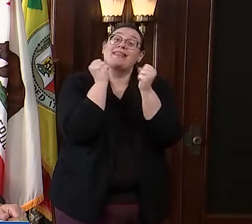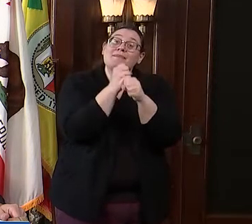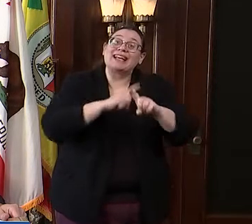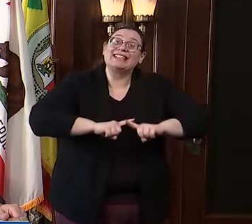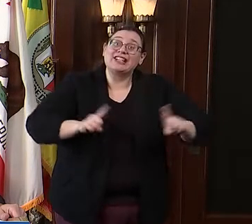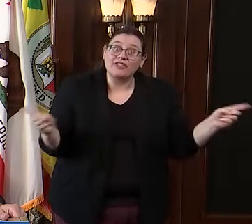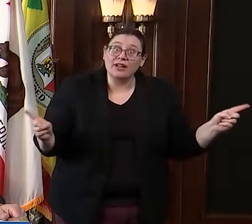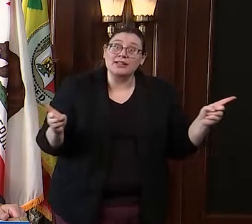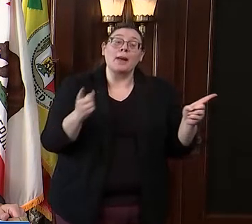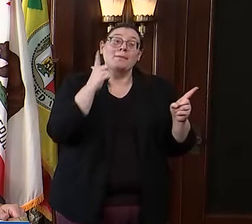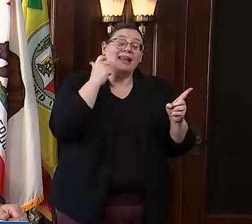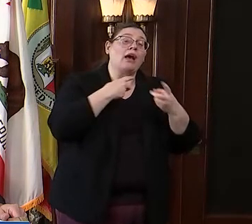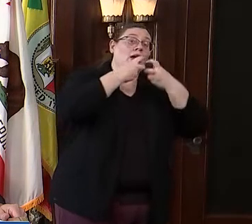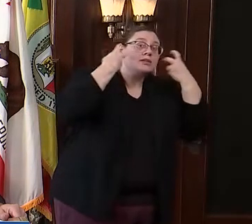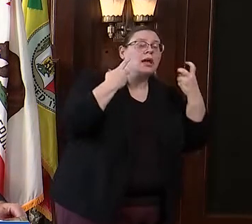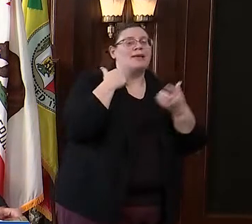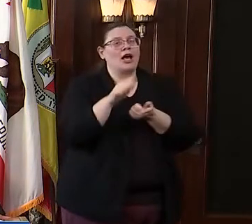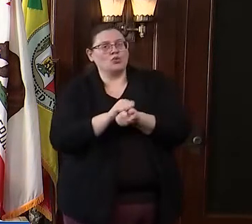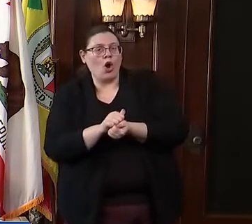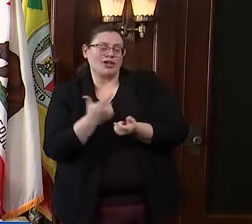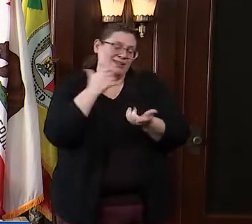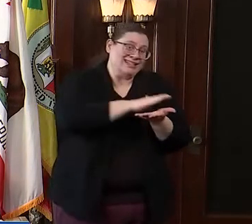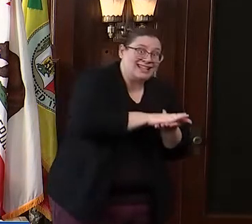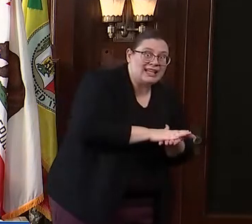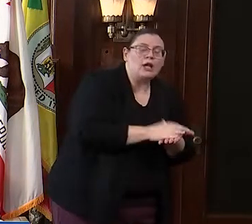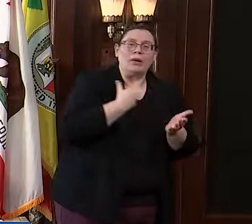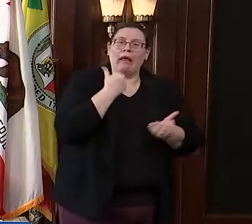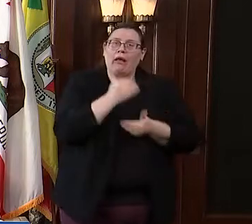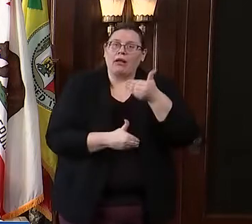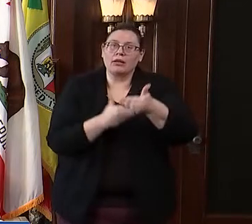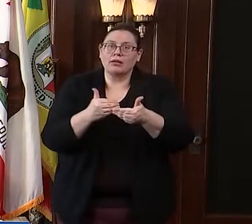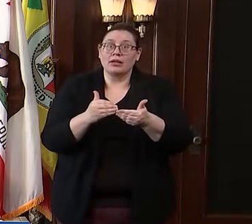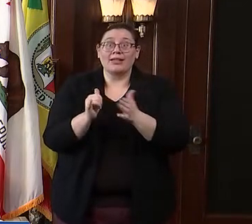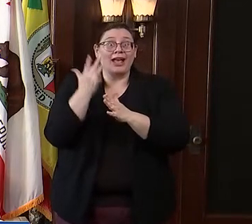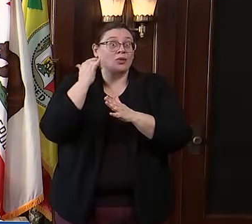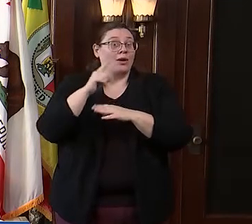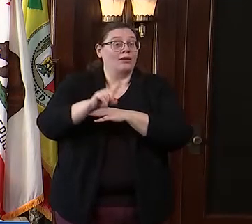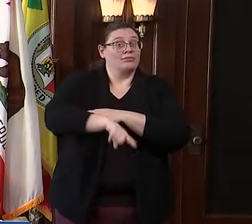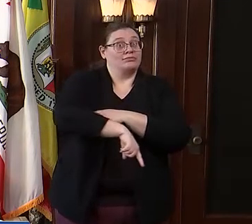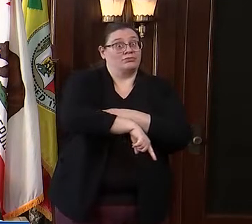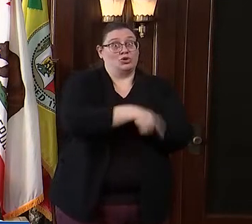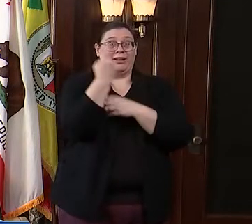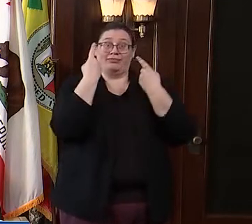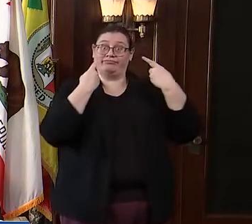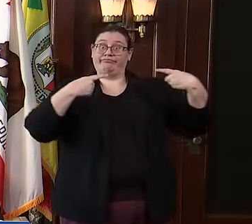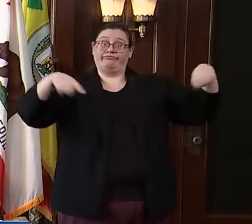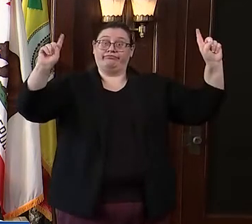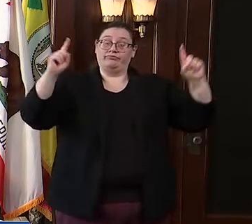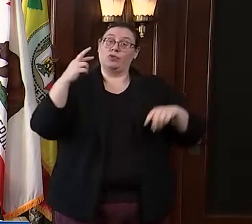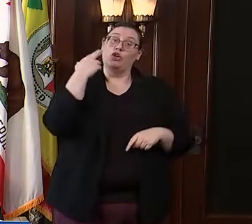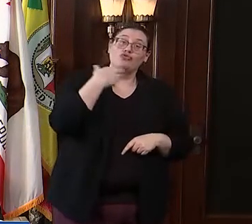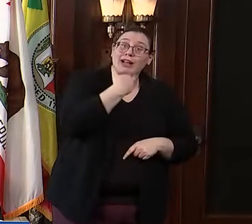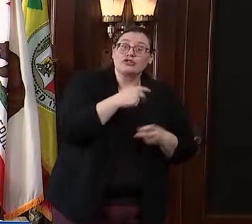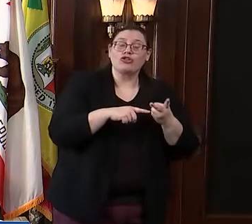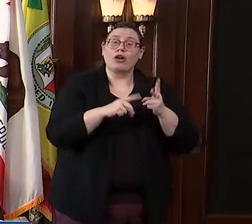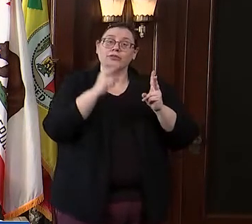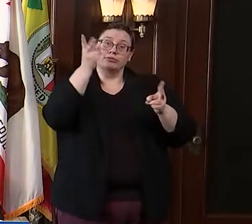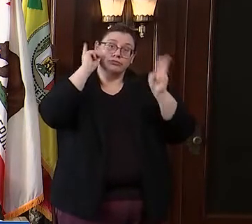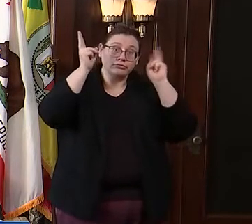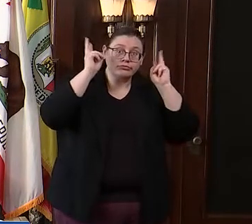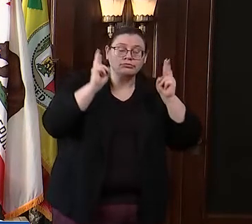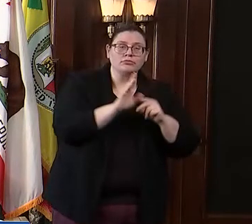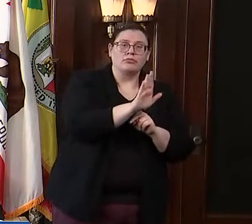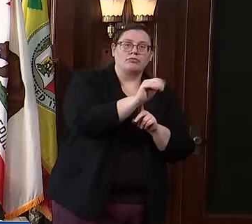us to take these steps forward. And that's why, starting today, restaurants, barbershops, and